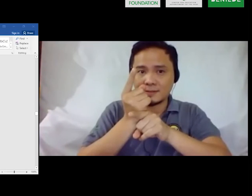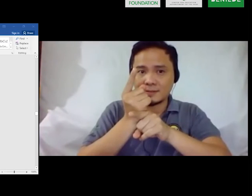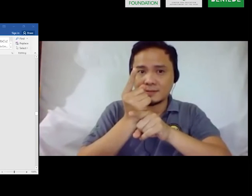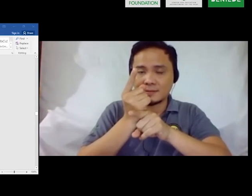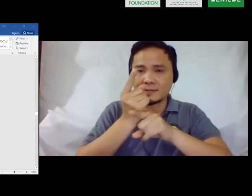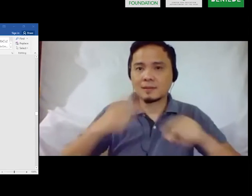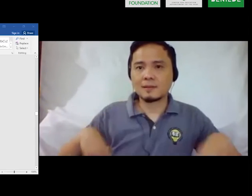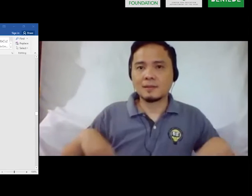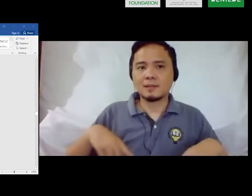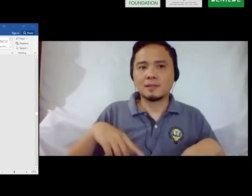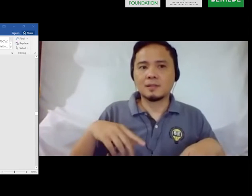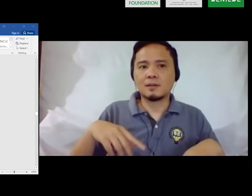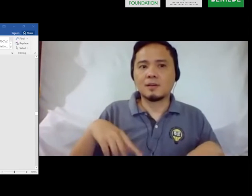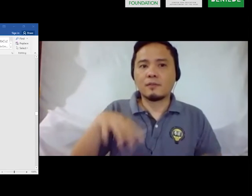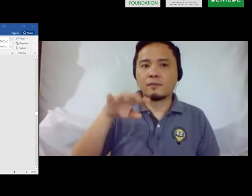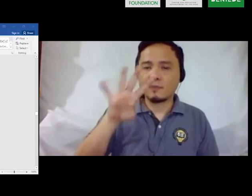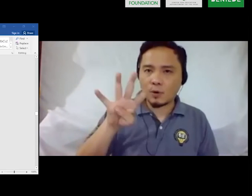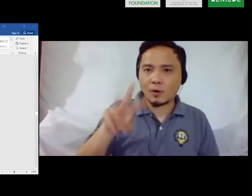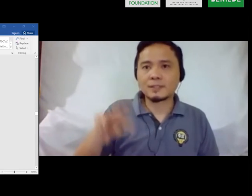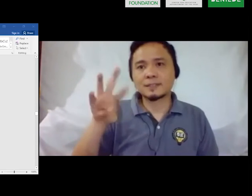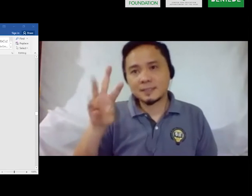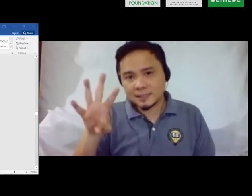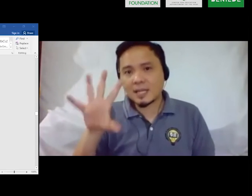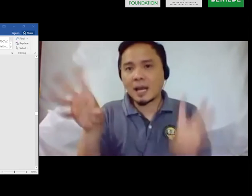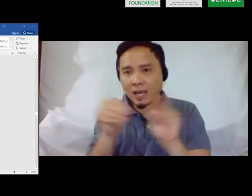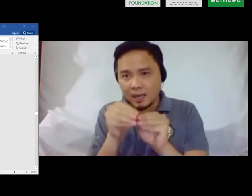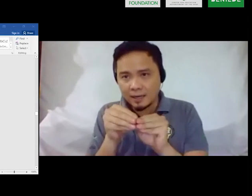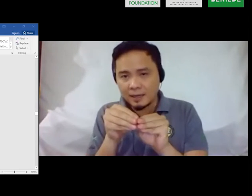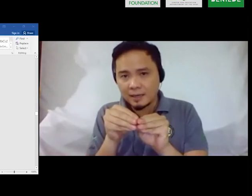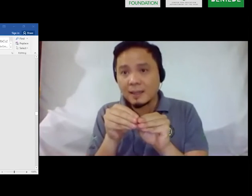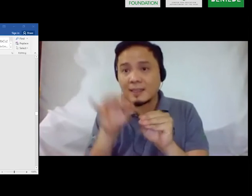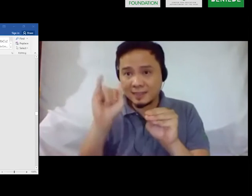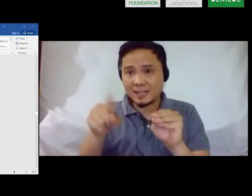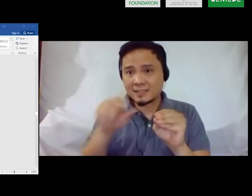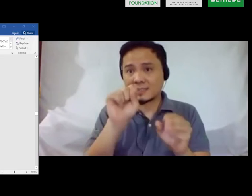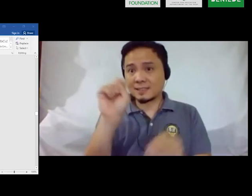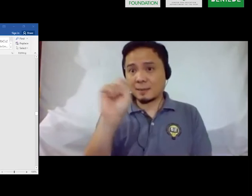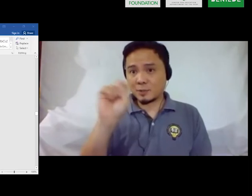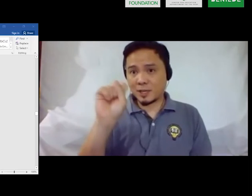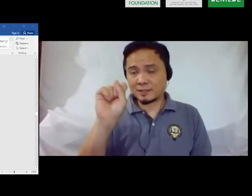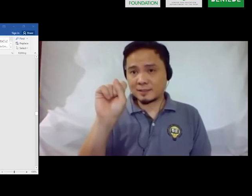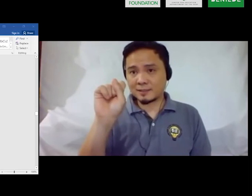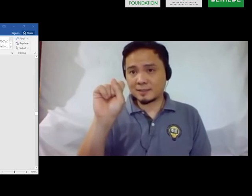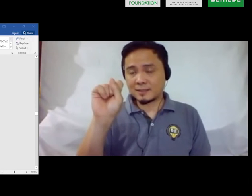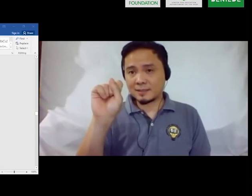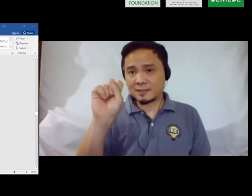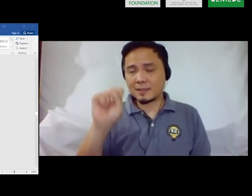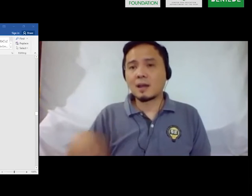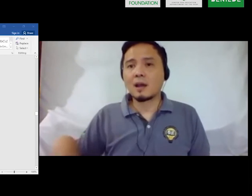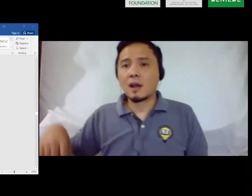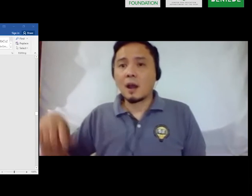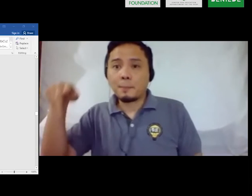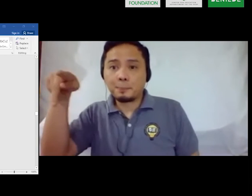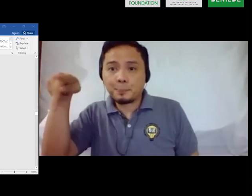So 4, 16 together. That is the subject. And then the predicate of